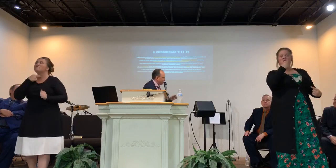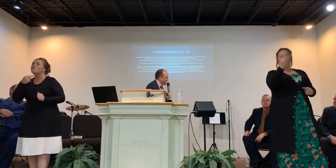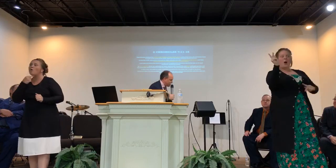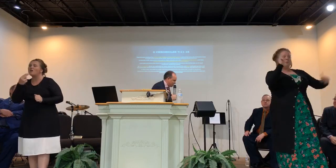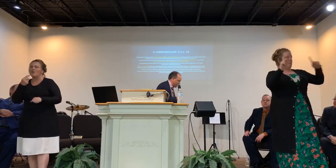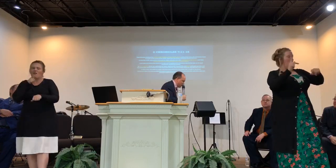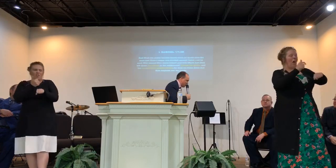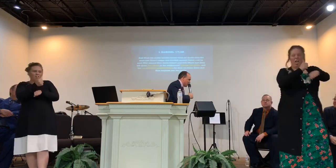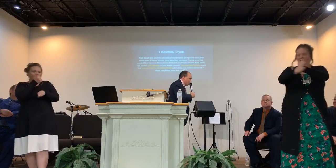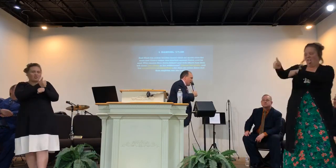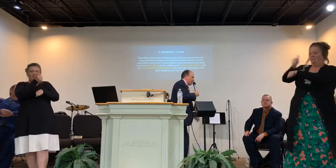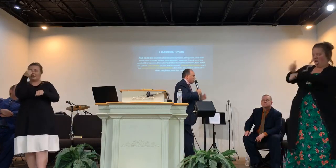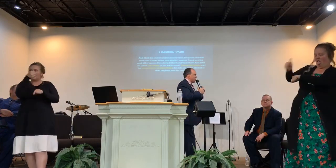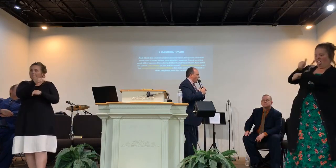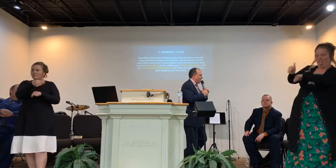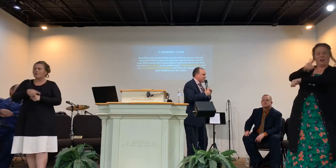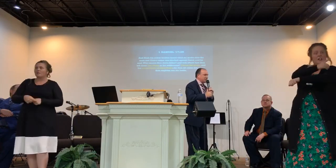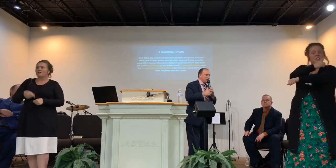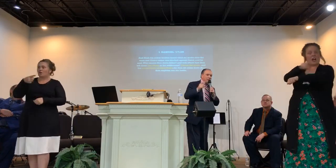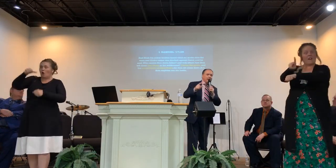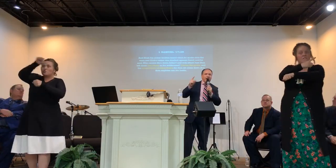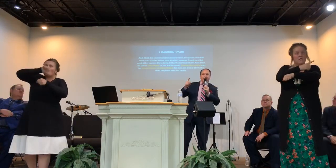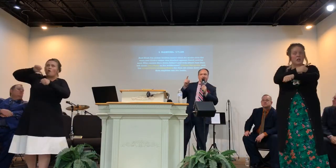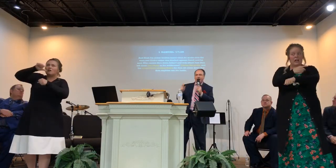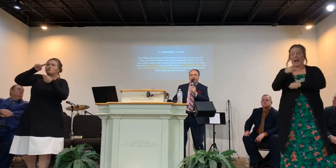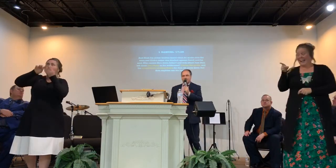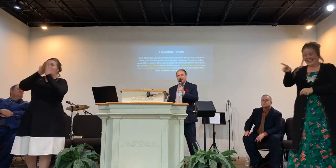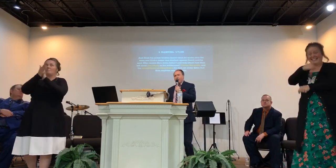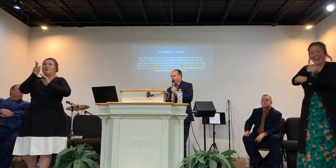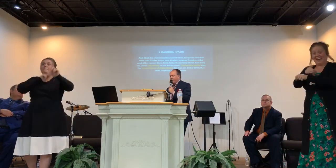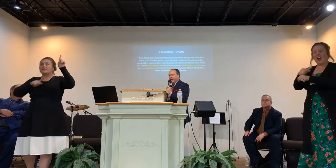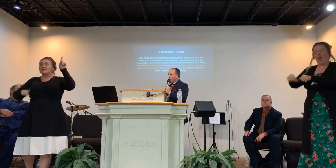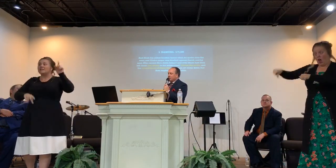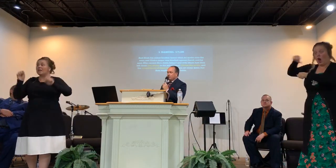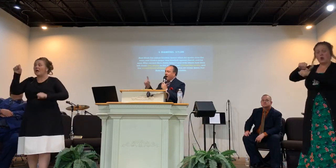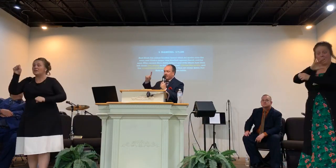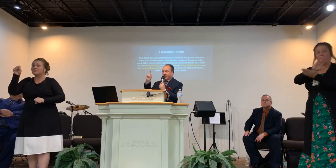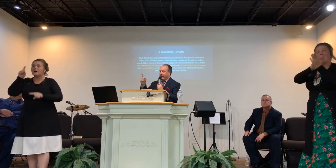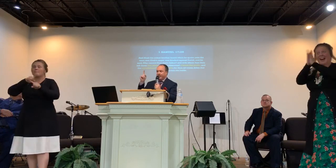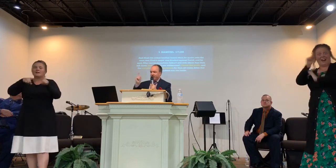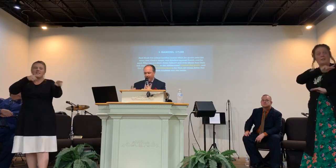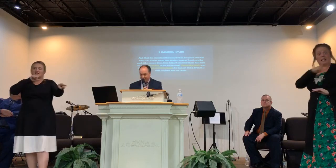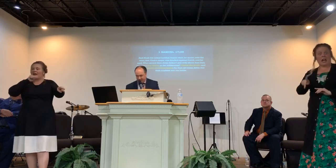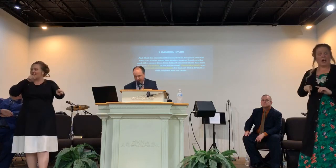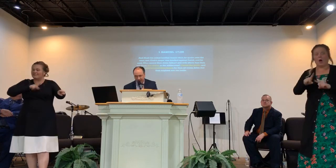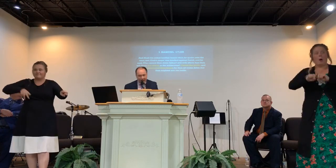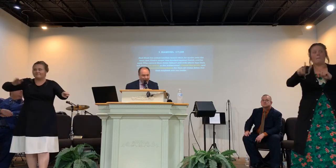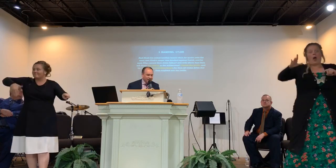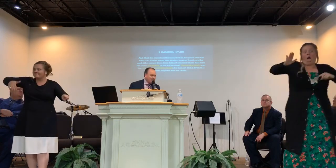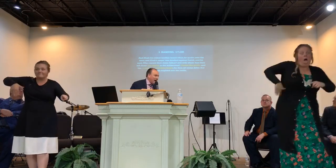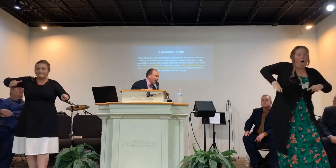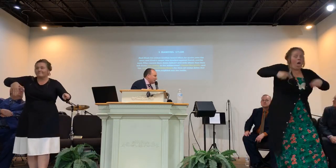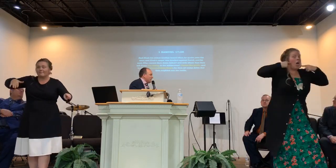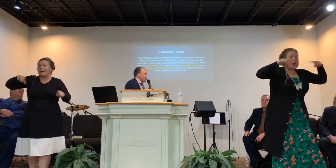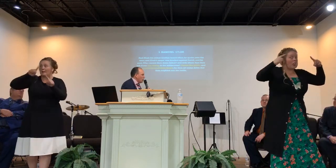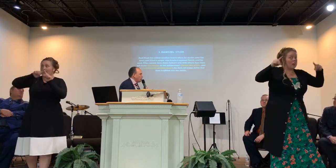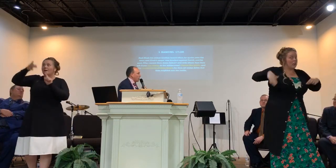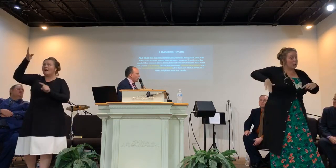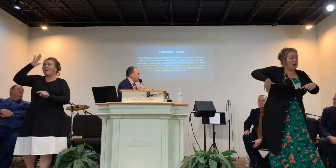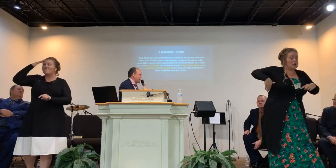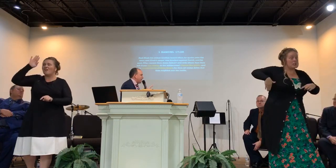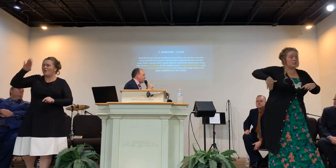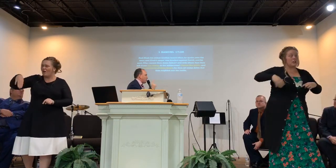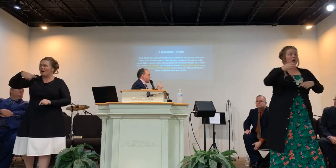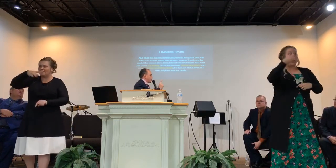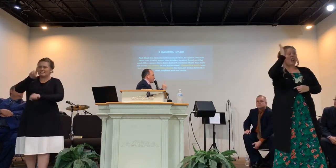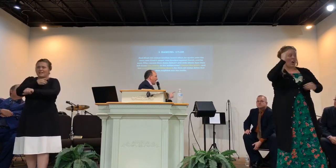of accusation. He was anointed to be king, yes, but he was not king yet. And God knew that